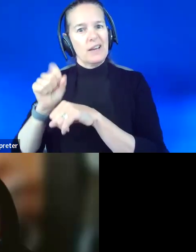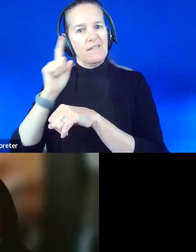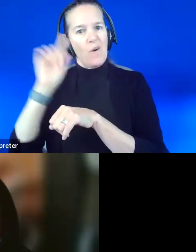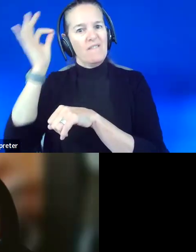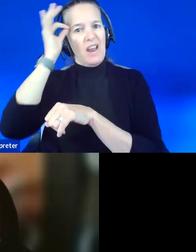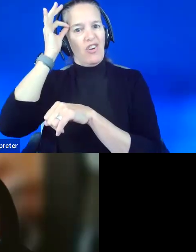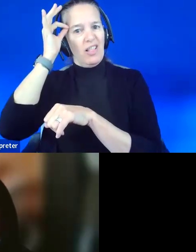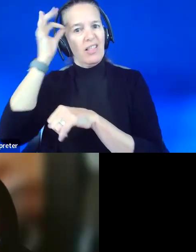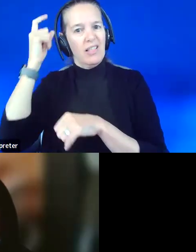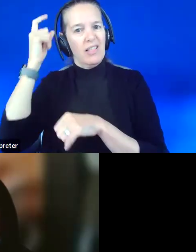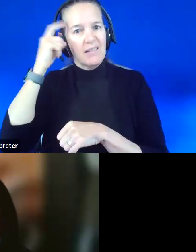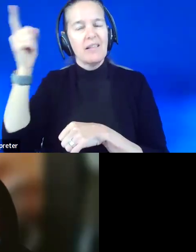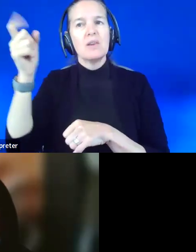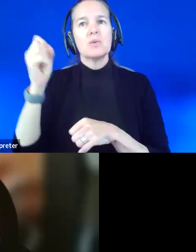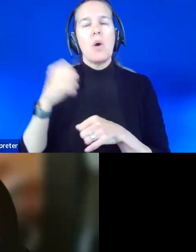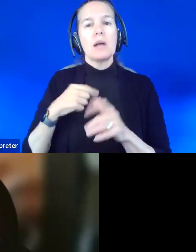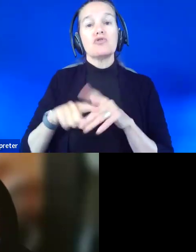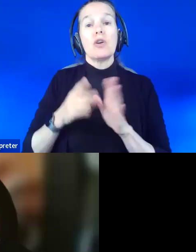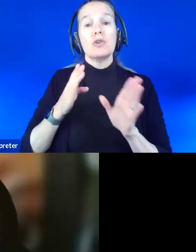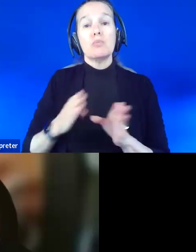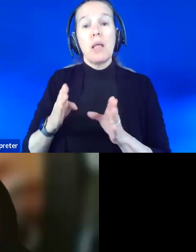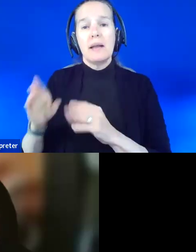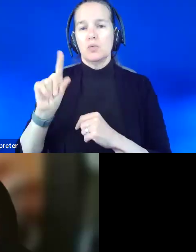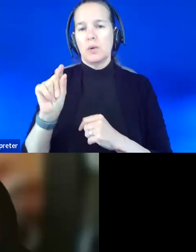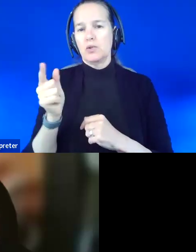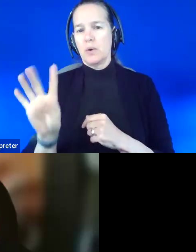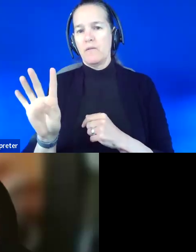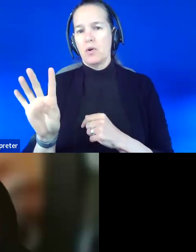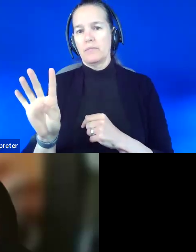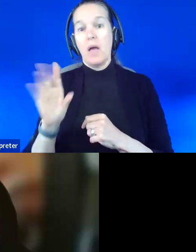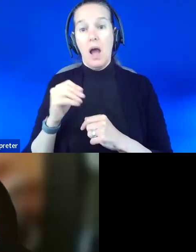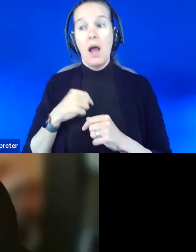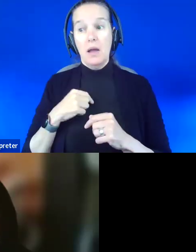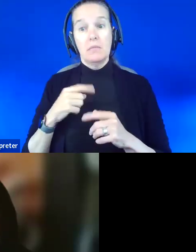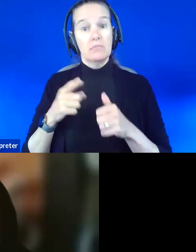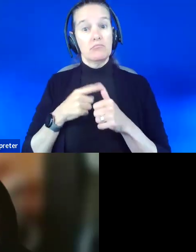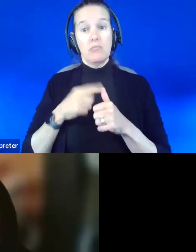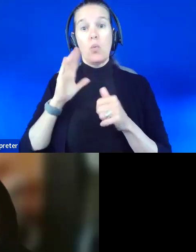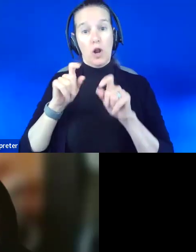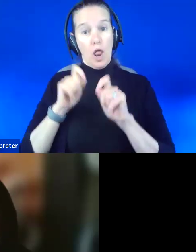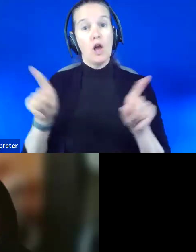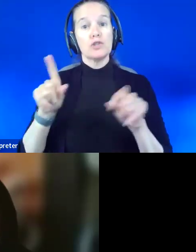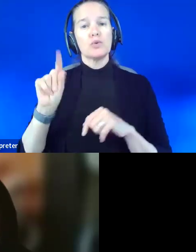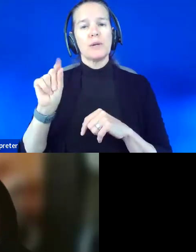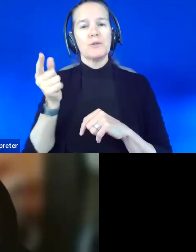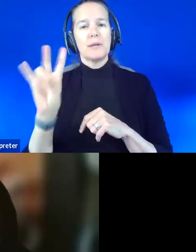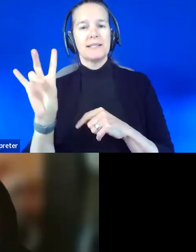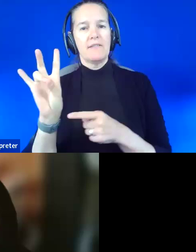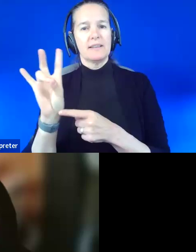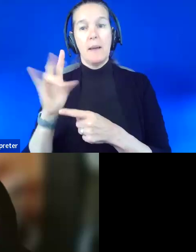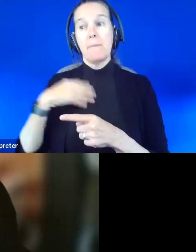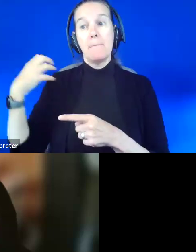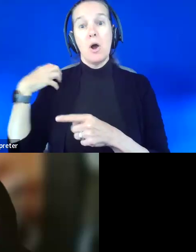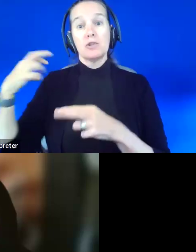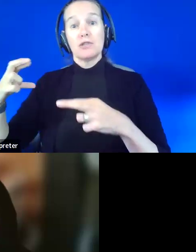I'd actually already started planning for this in 2024. My original plan was to launch in 2027 when my boss was planning to